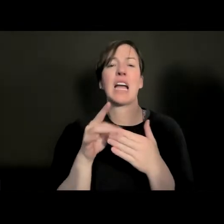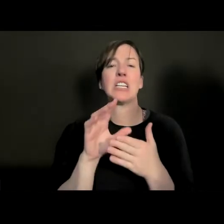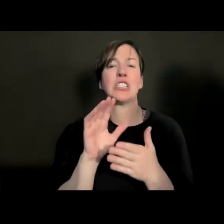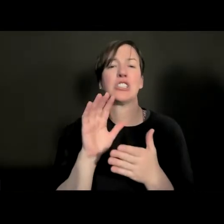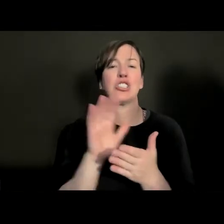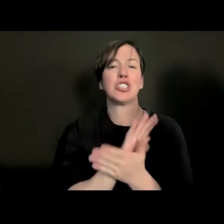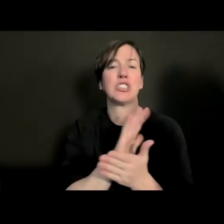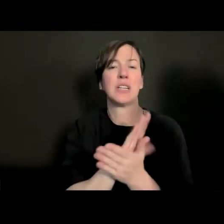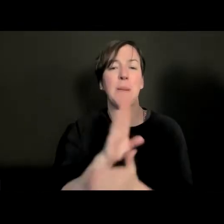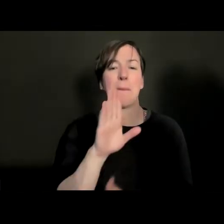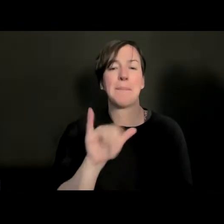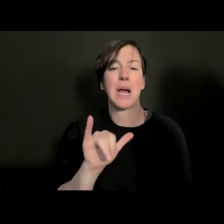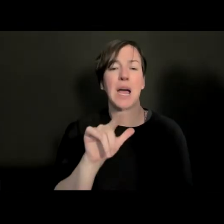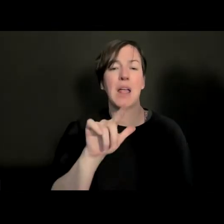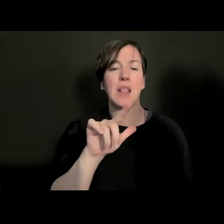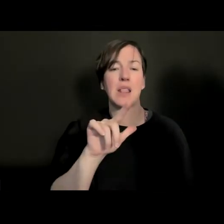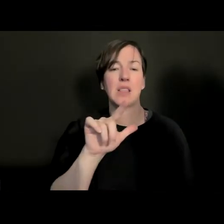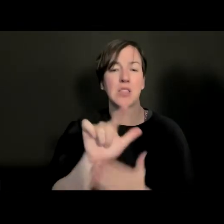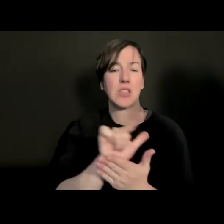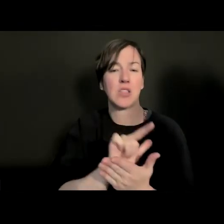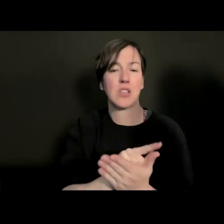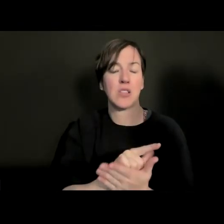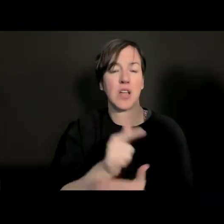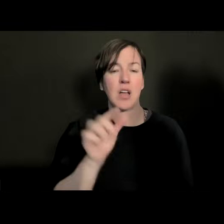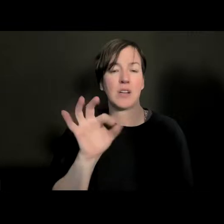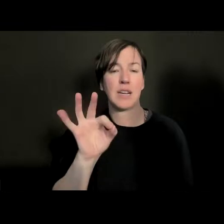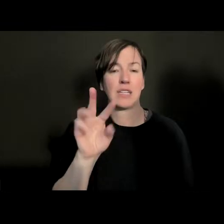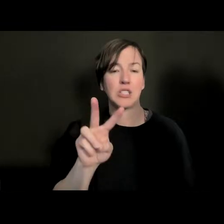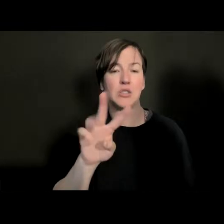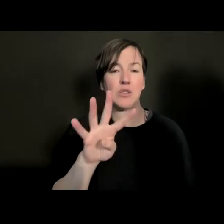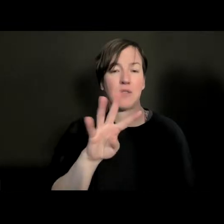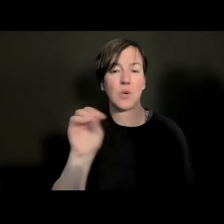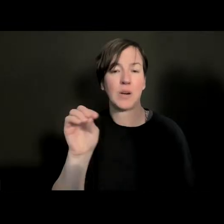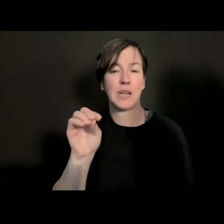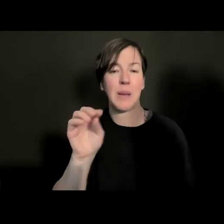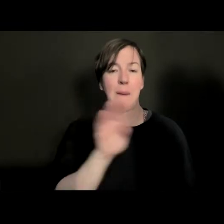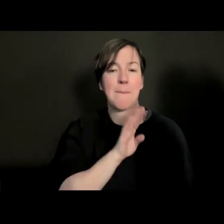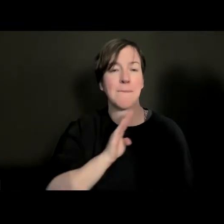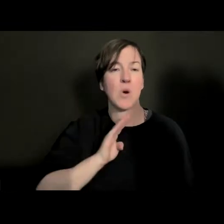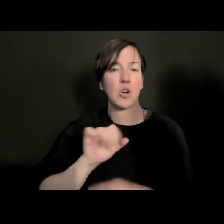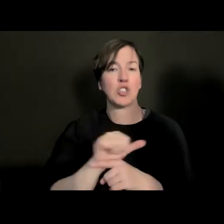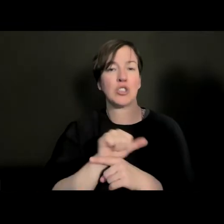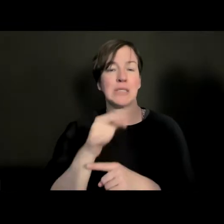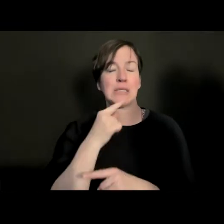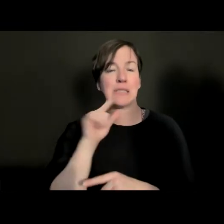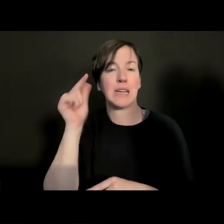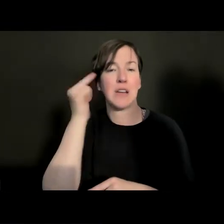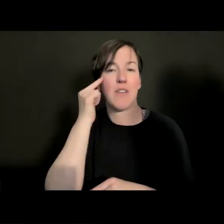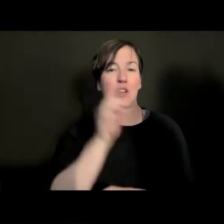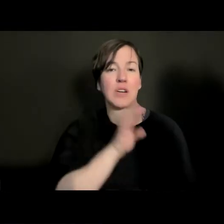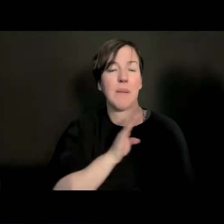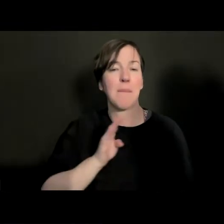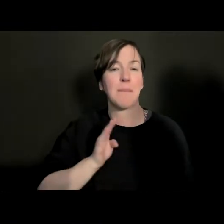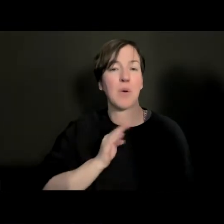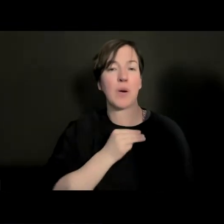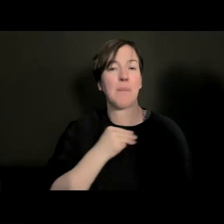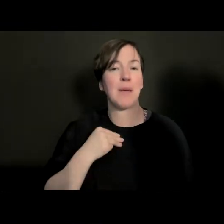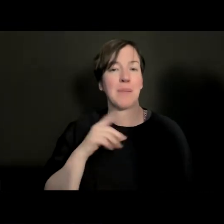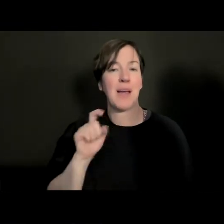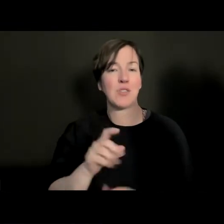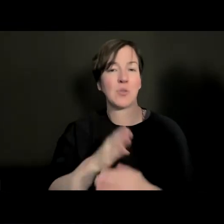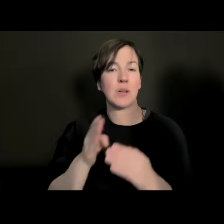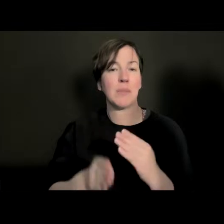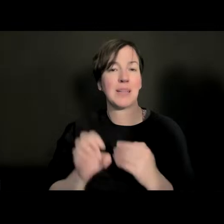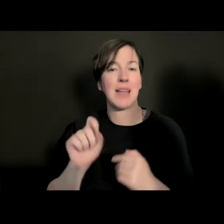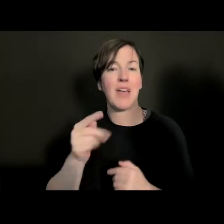bylaw 9240 on board training, it says that governing board members have to complete